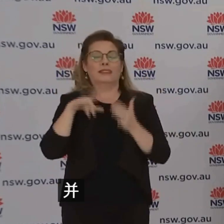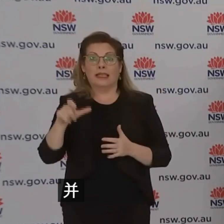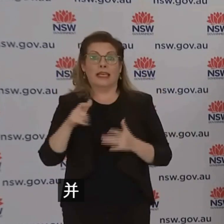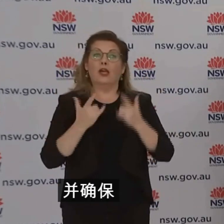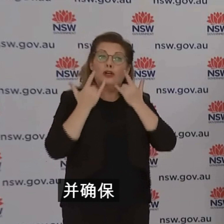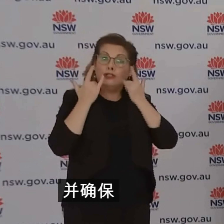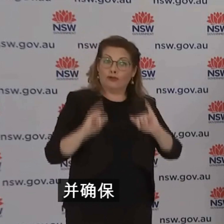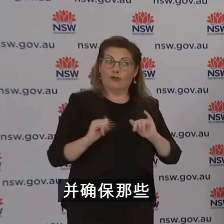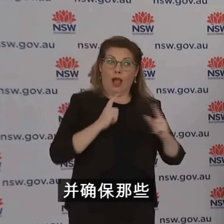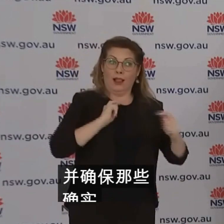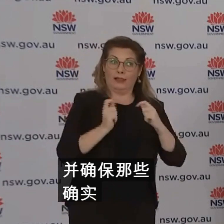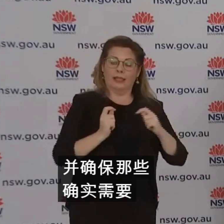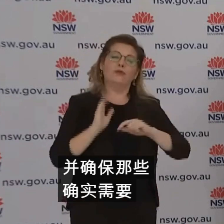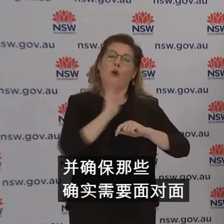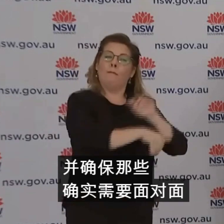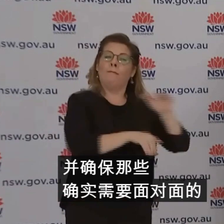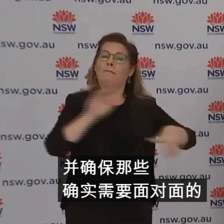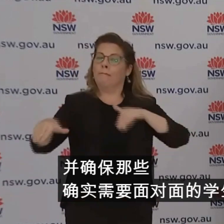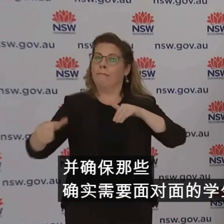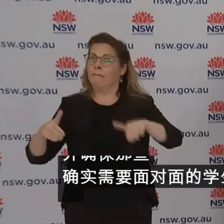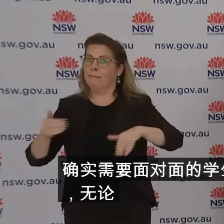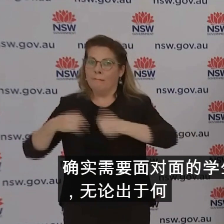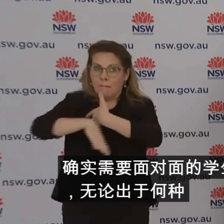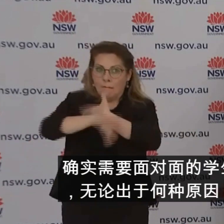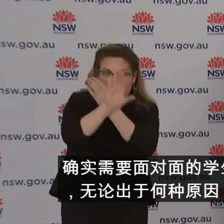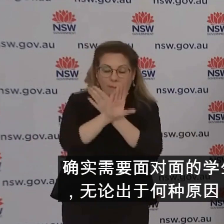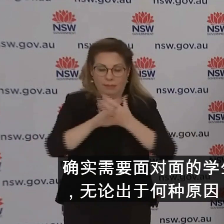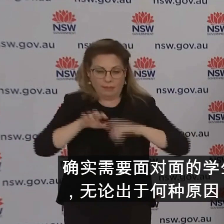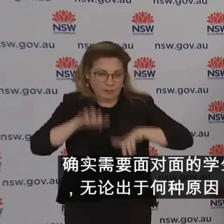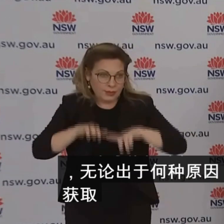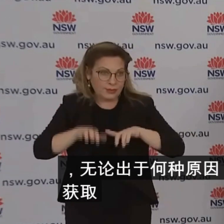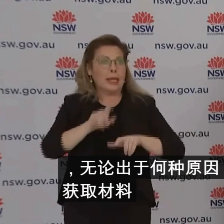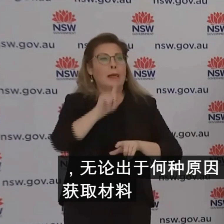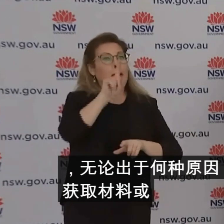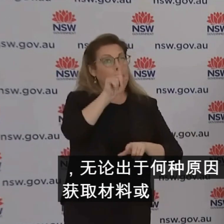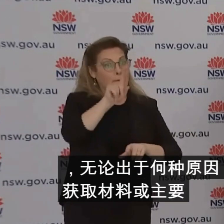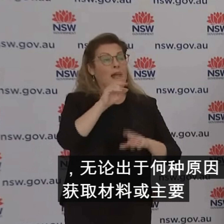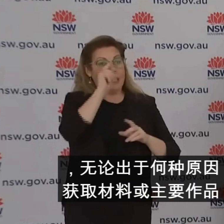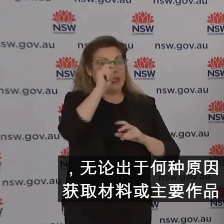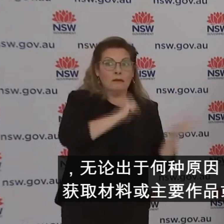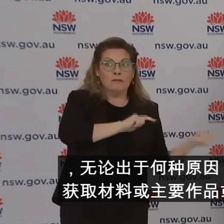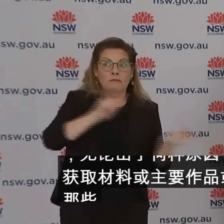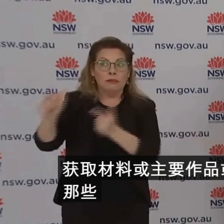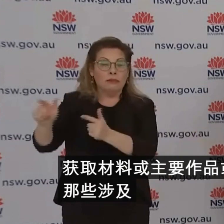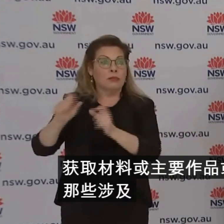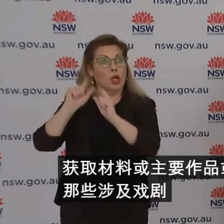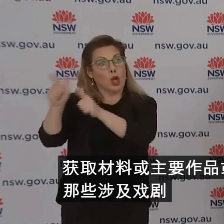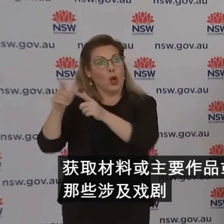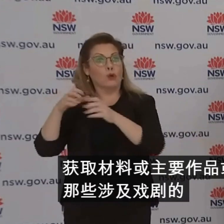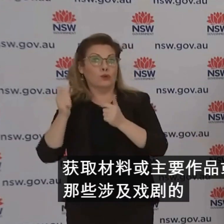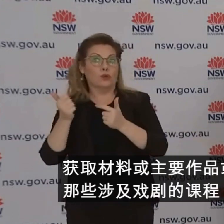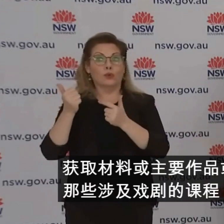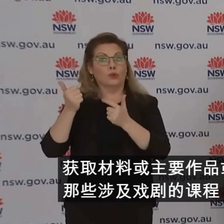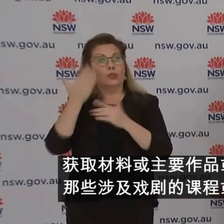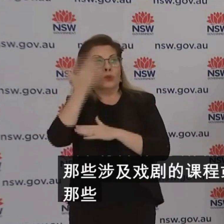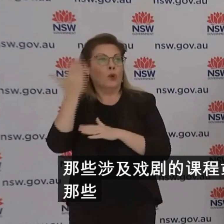and make sure that those students who do need to have that level of face-to-face for whatever reason, it might be to pick up material or for major works or for those courses